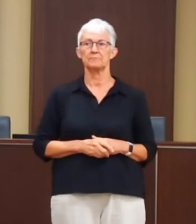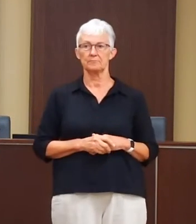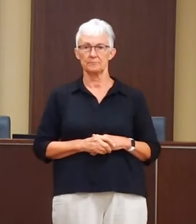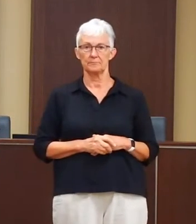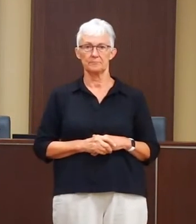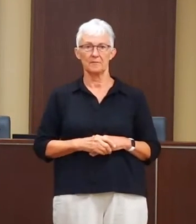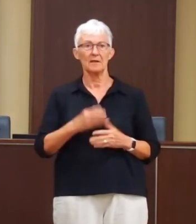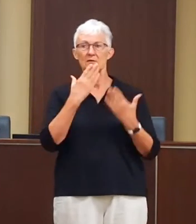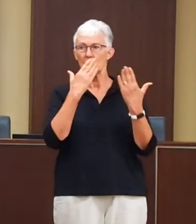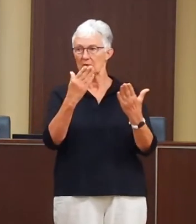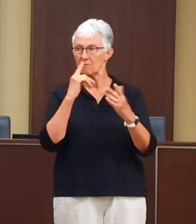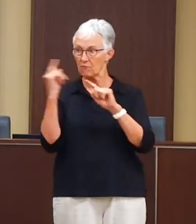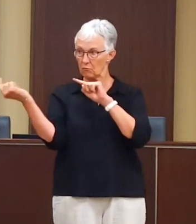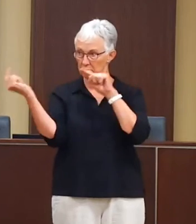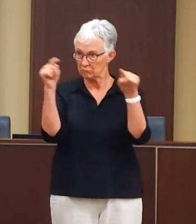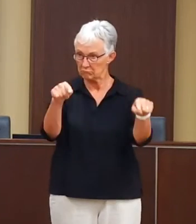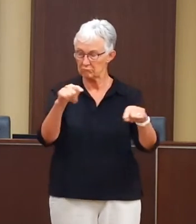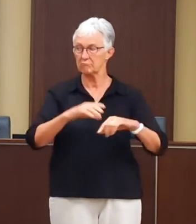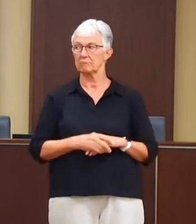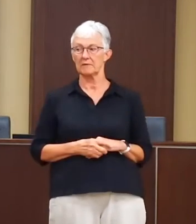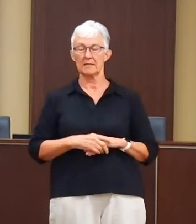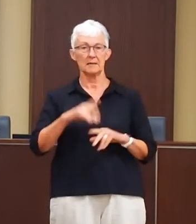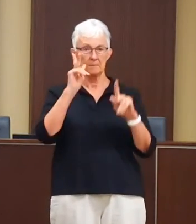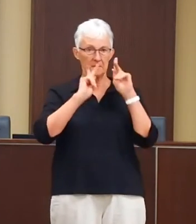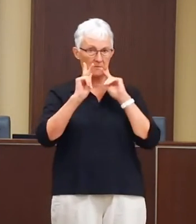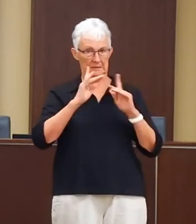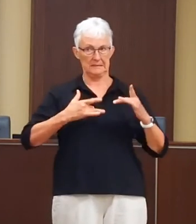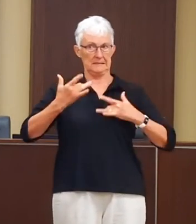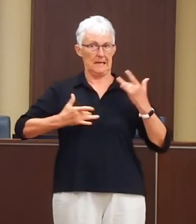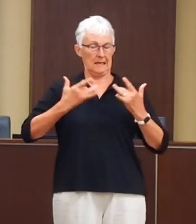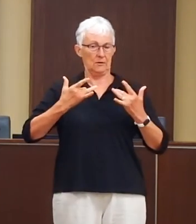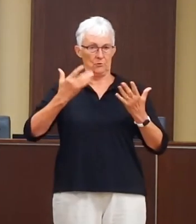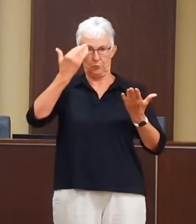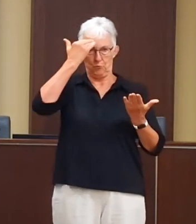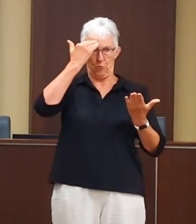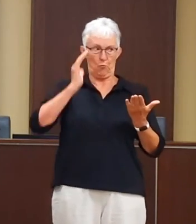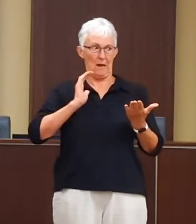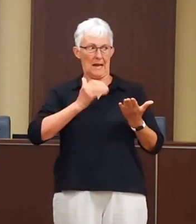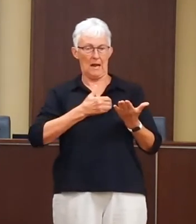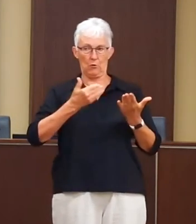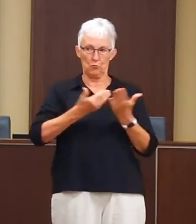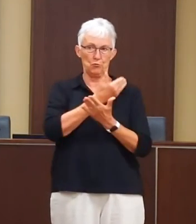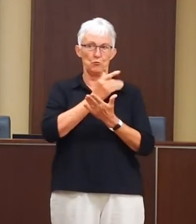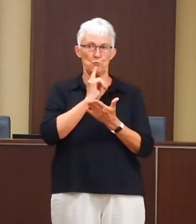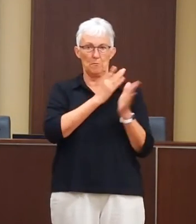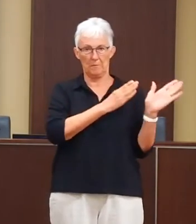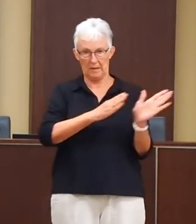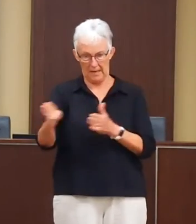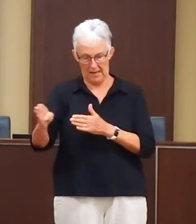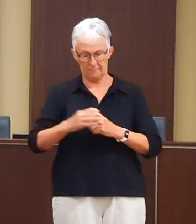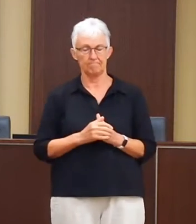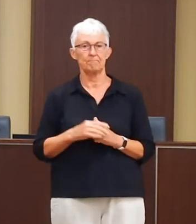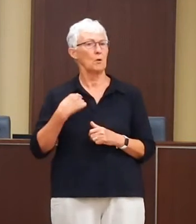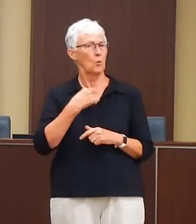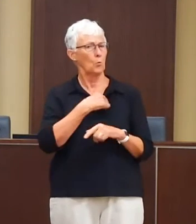for joining us. This is a highly anticipated announcement. Lincoln Public Schools continues to work with the health